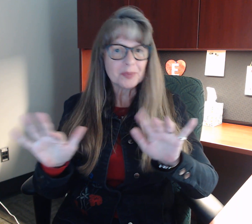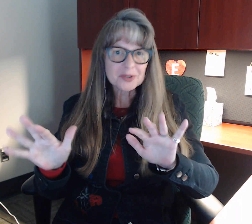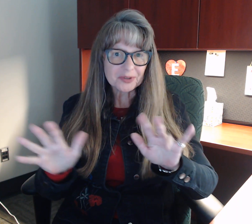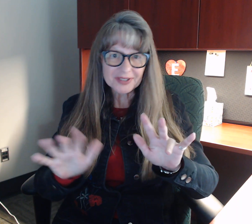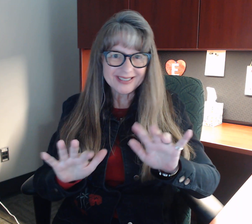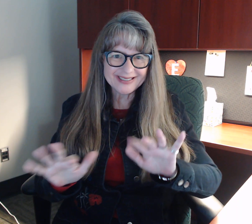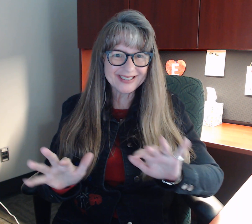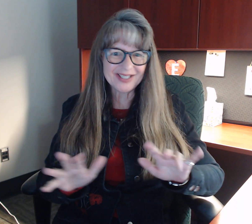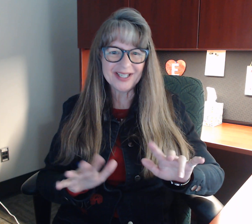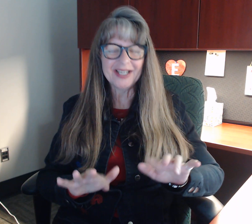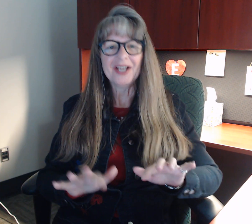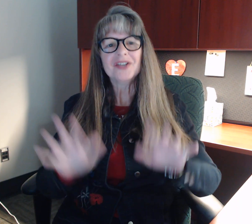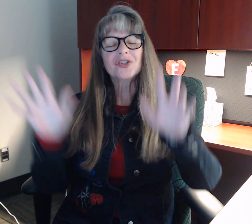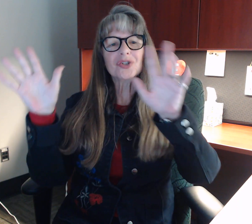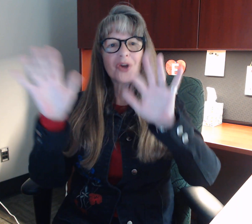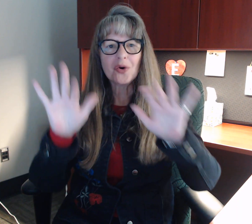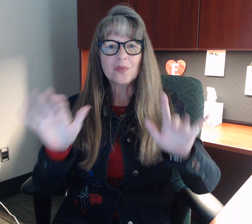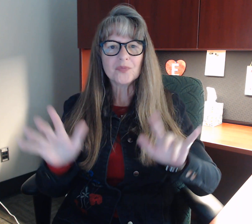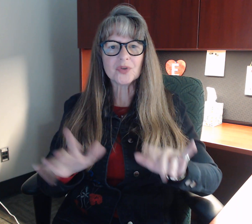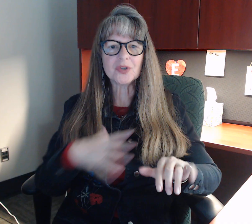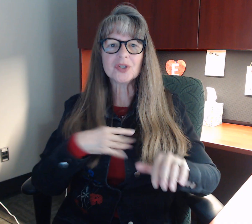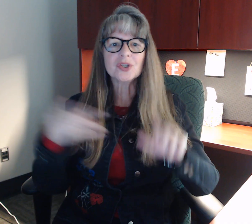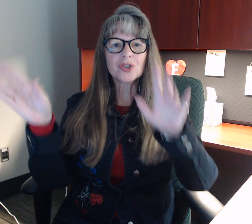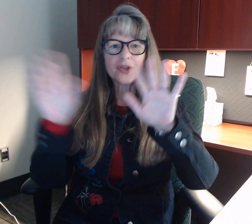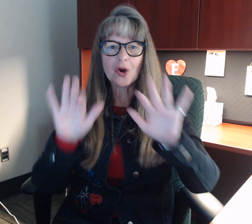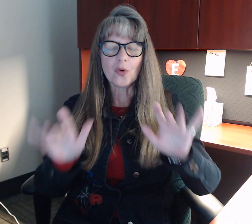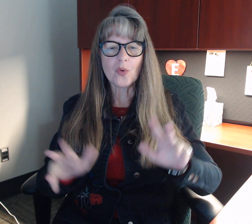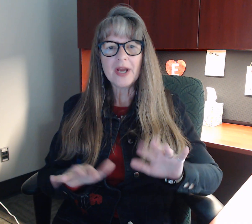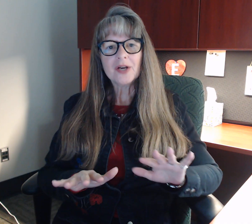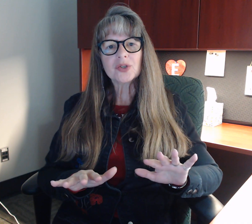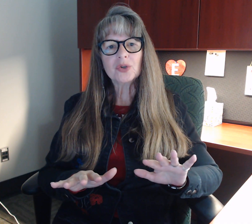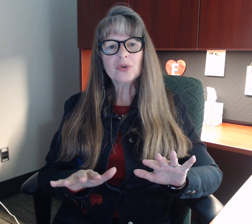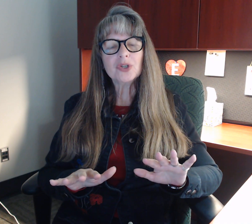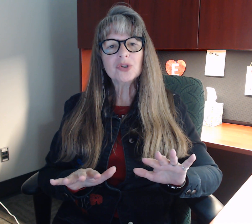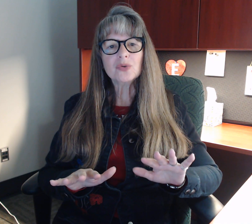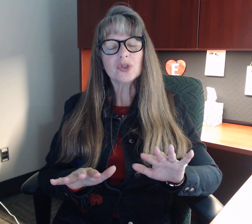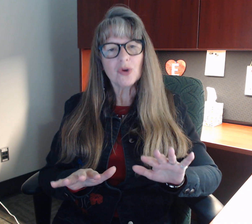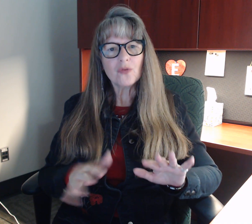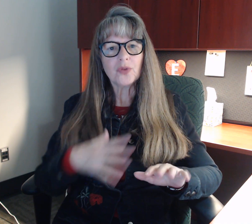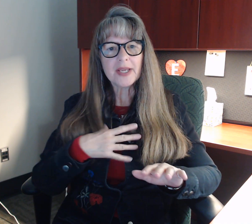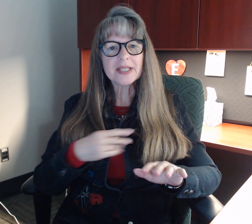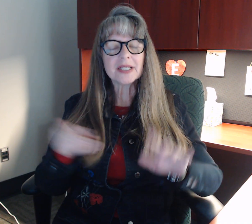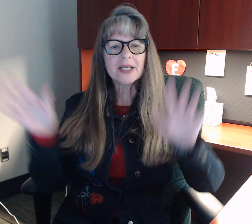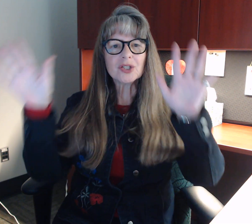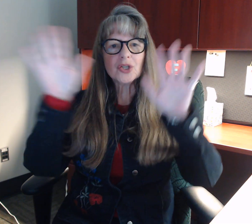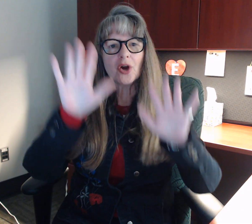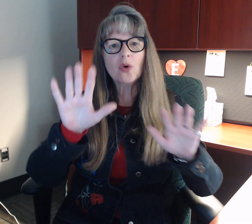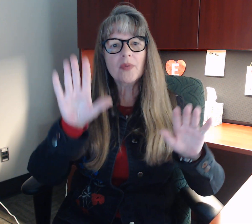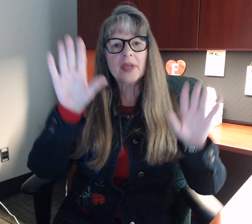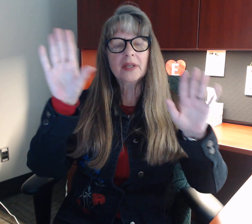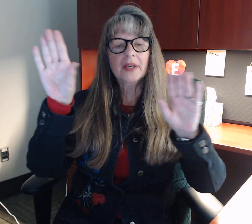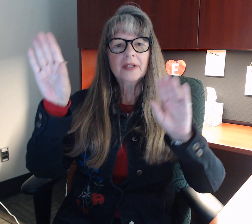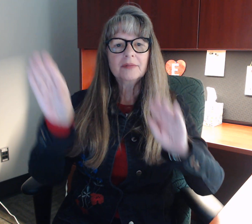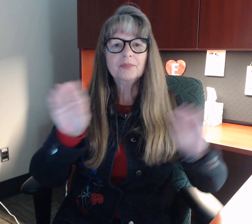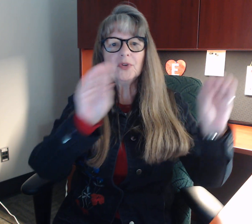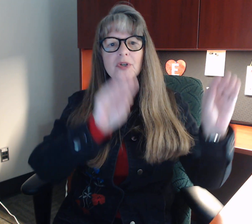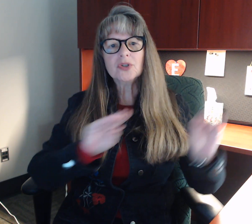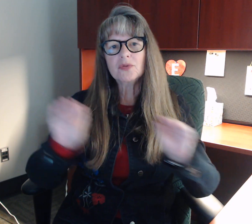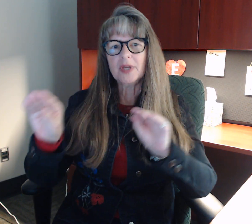blizzard, snow. So this is snow. So you could do snowflakes like snow, and then you could do this.